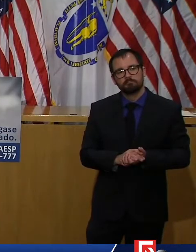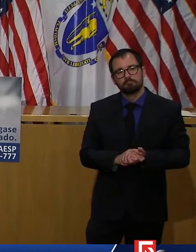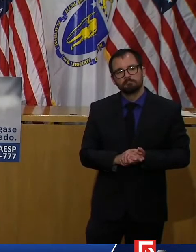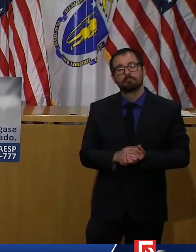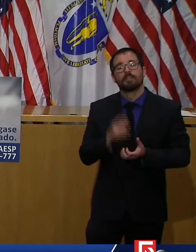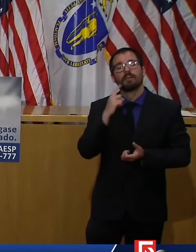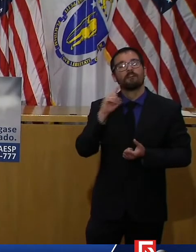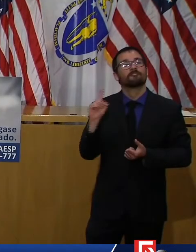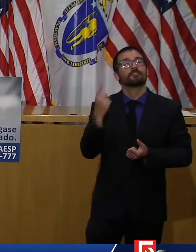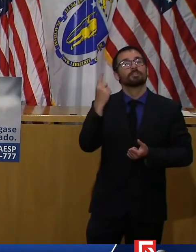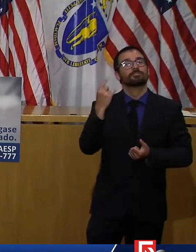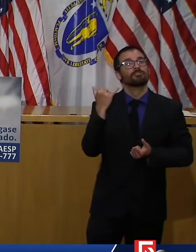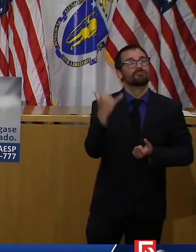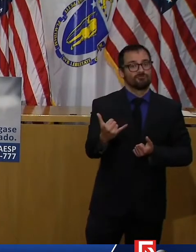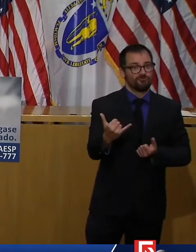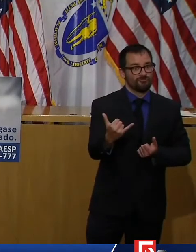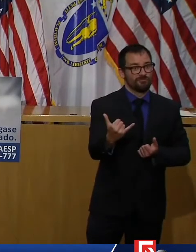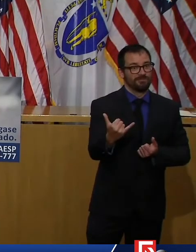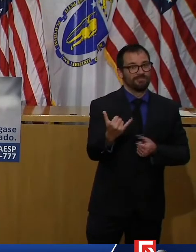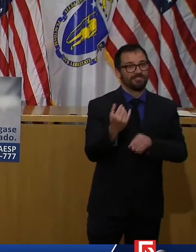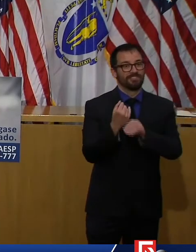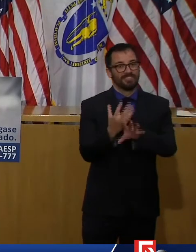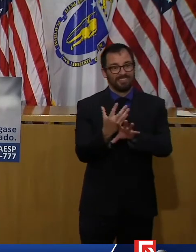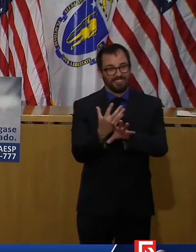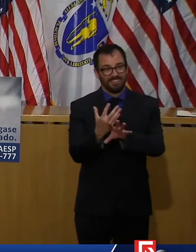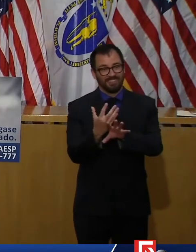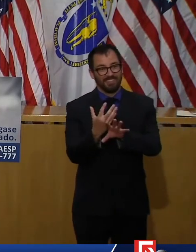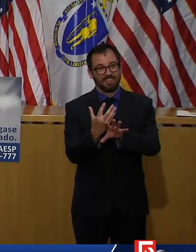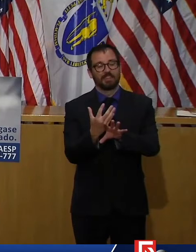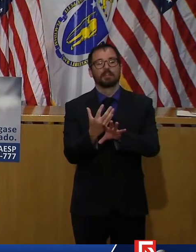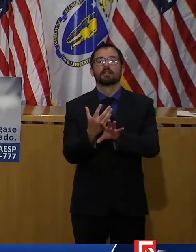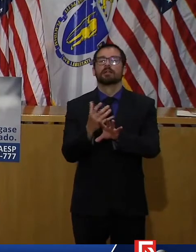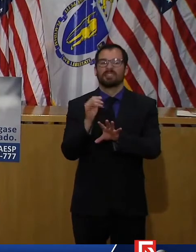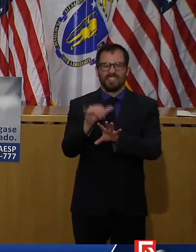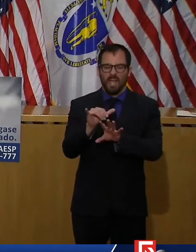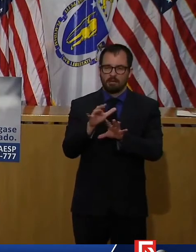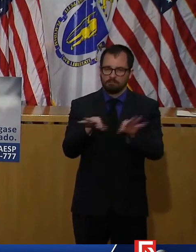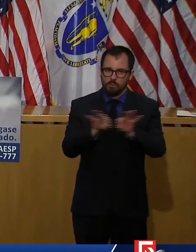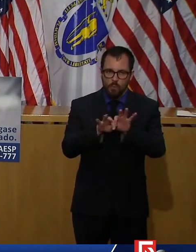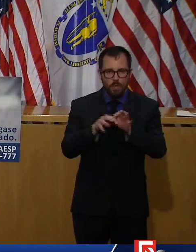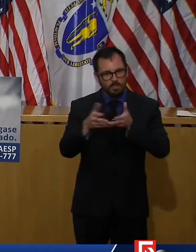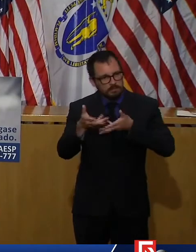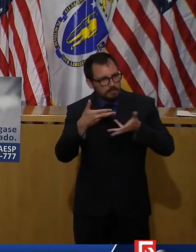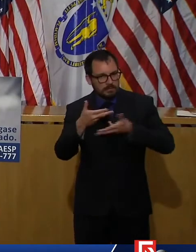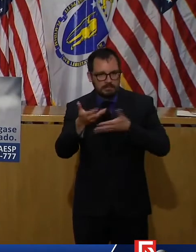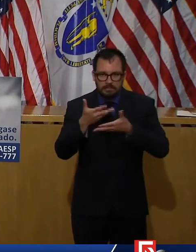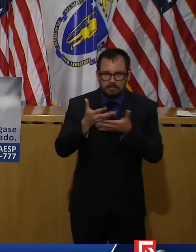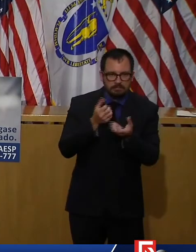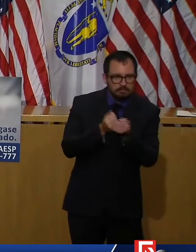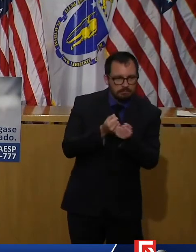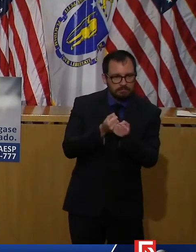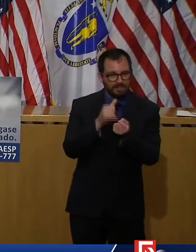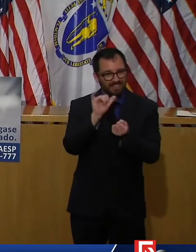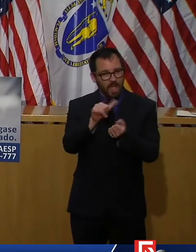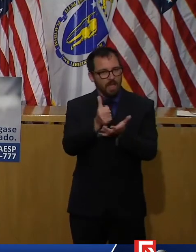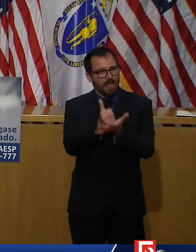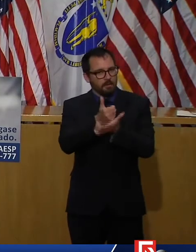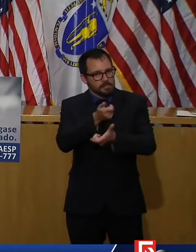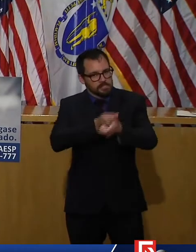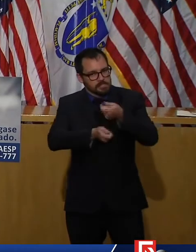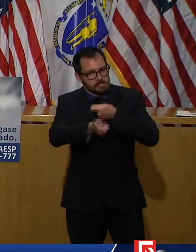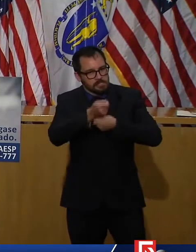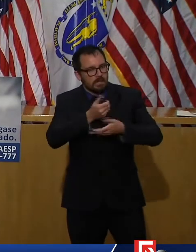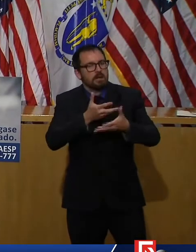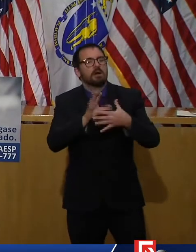up becoming one of the major ways you folks end up talking to people. The second thing I would say is that there are folks who reach